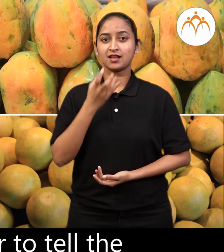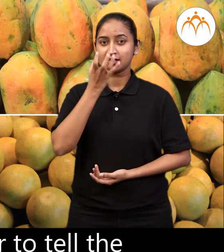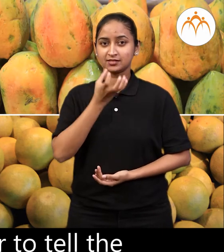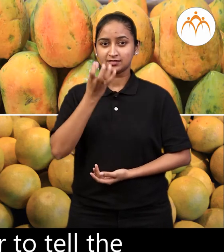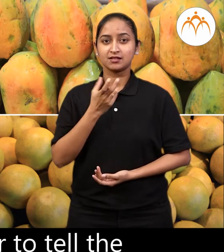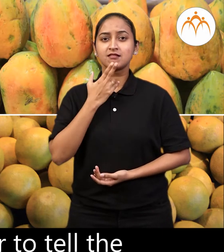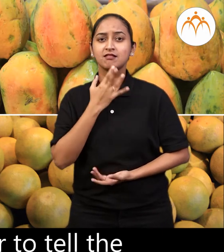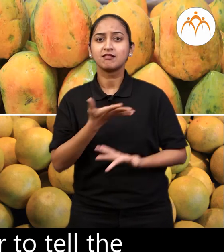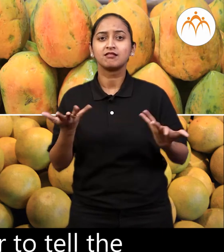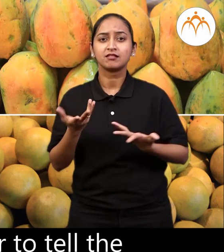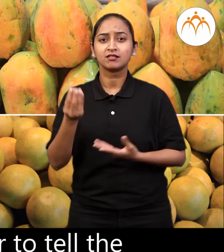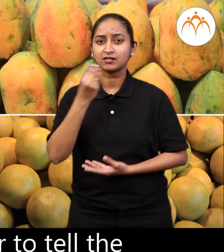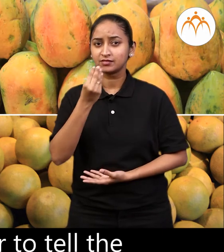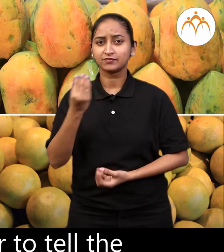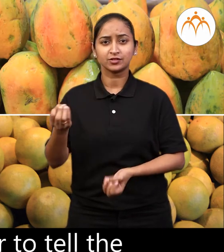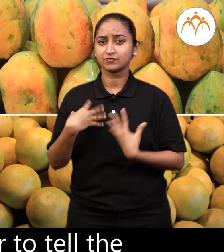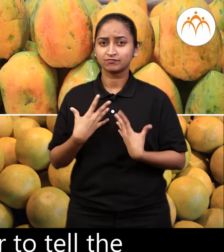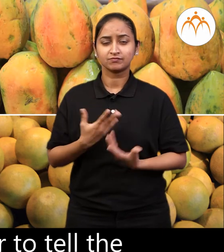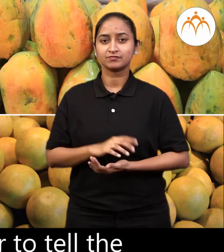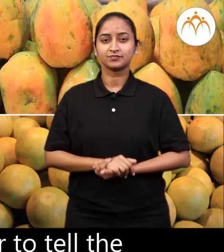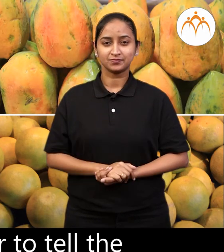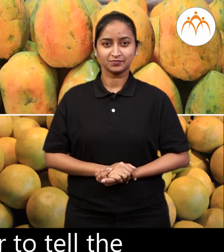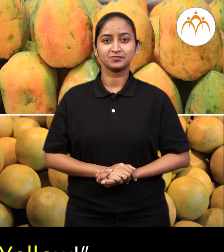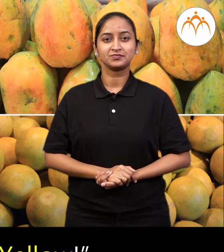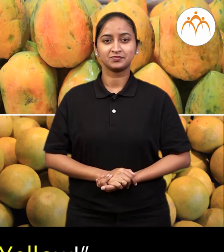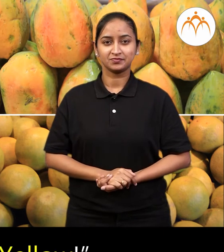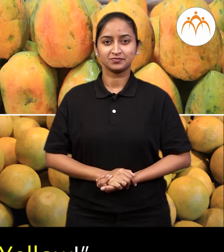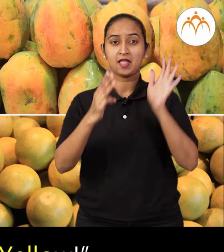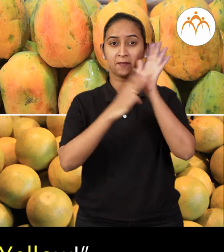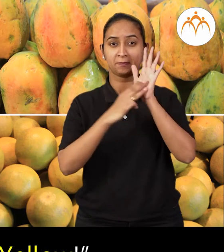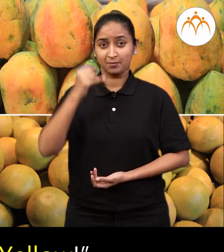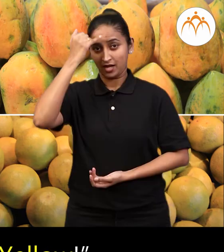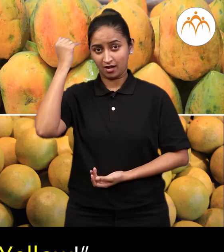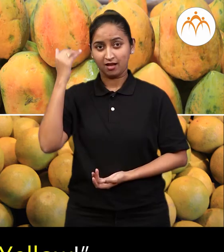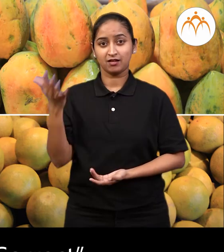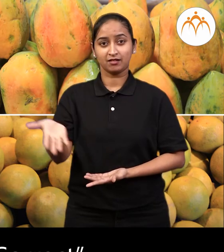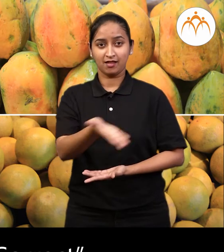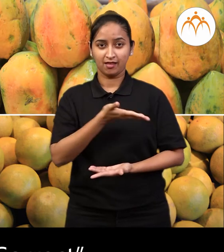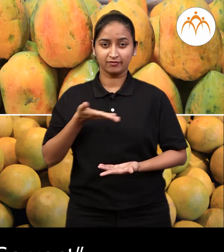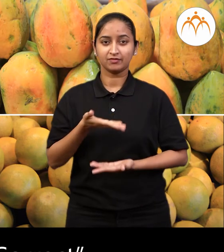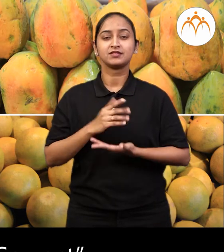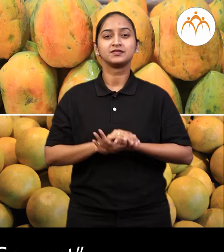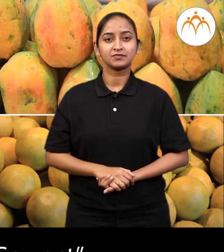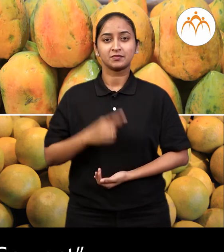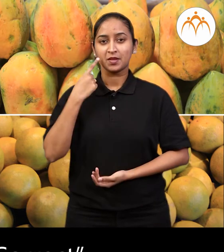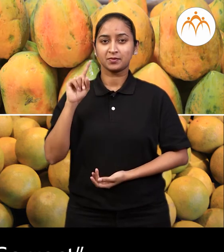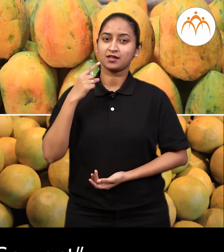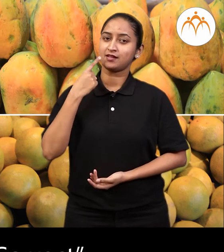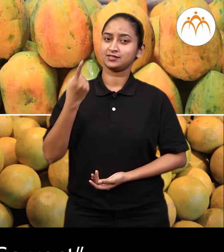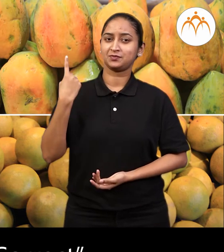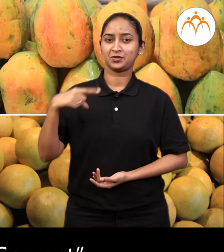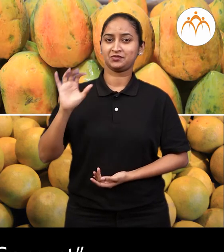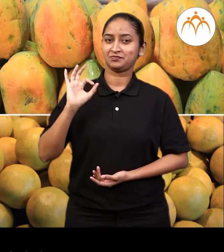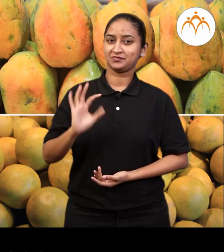Mother asked her to tell the colors of all these fruits. Meena said, yellow. Father said,